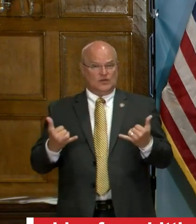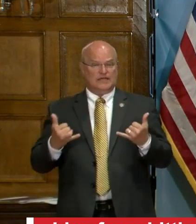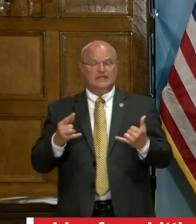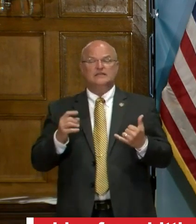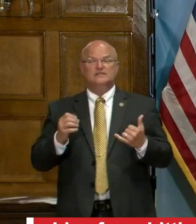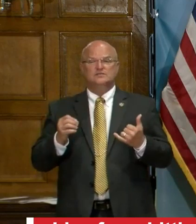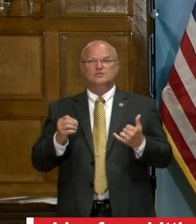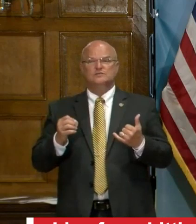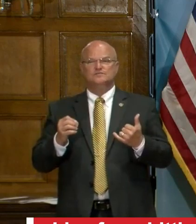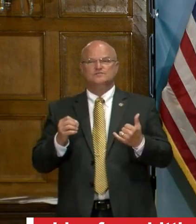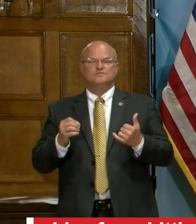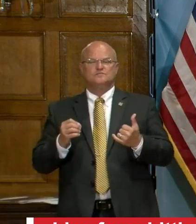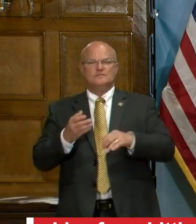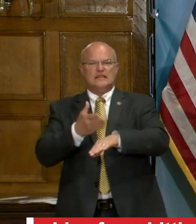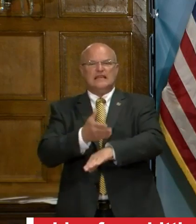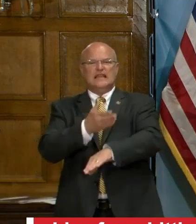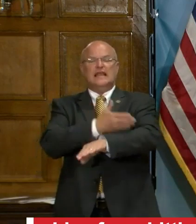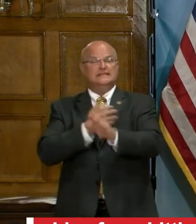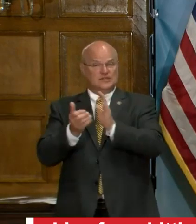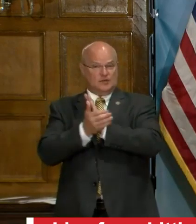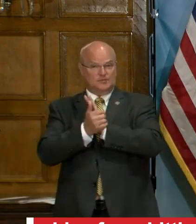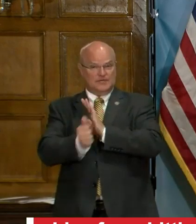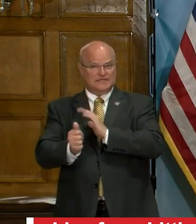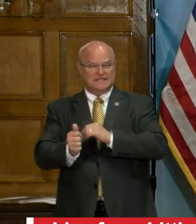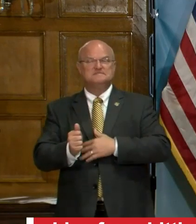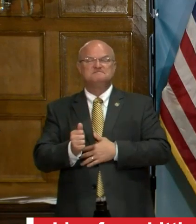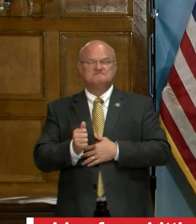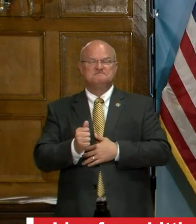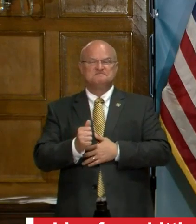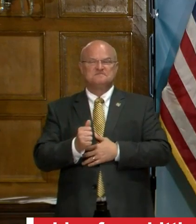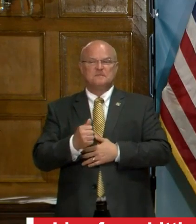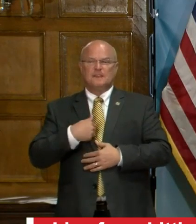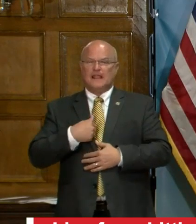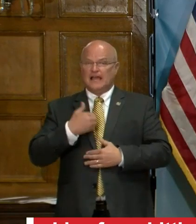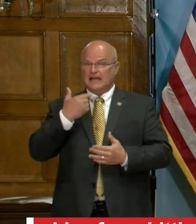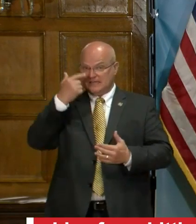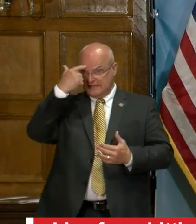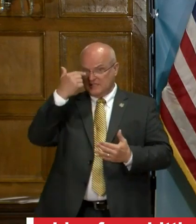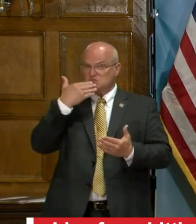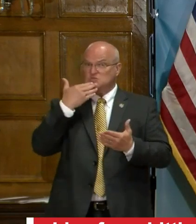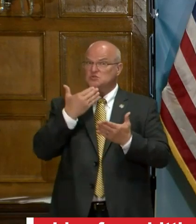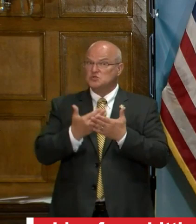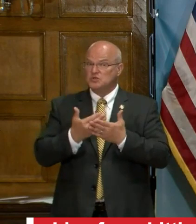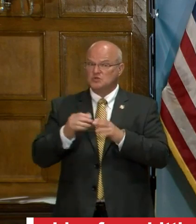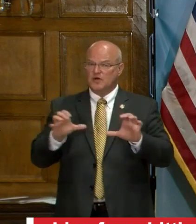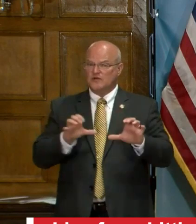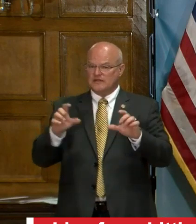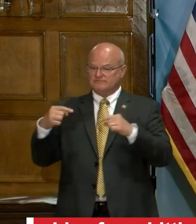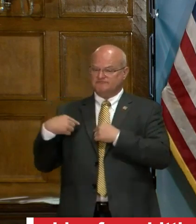to enhance our ability. I'm very encouraged by what we've been able to do, though.